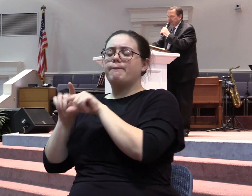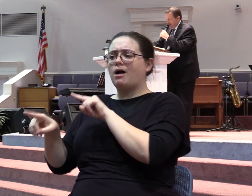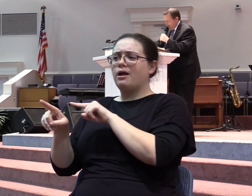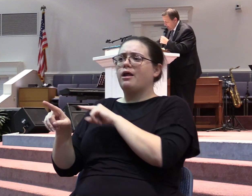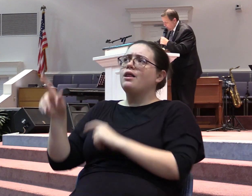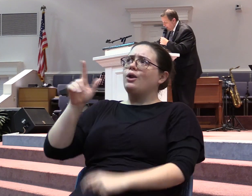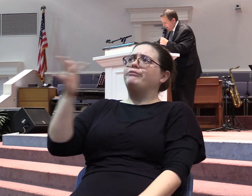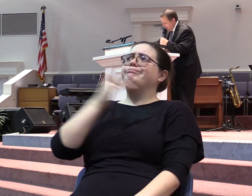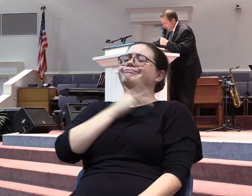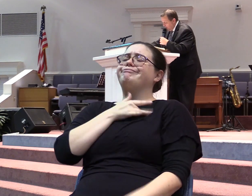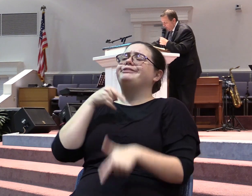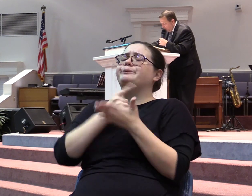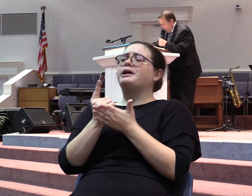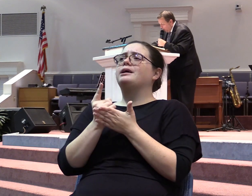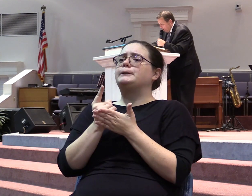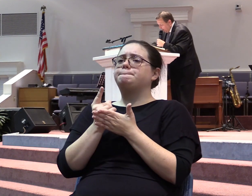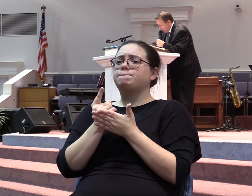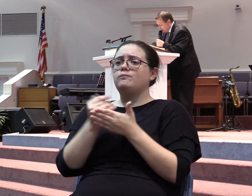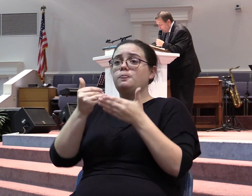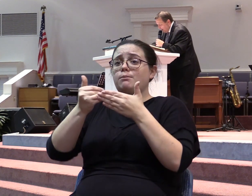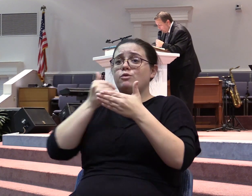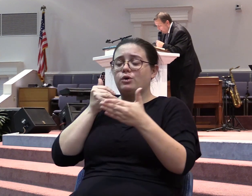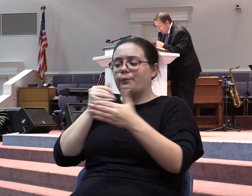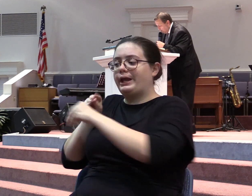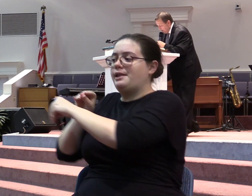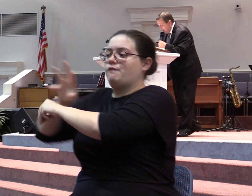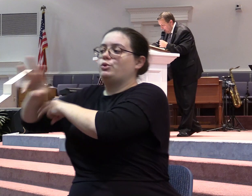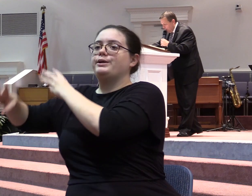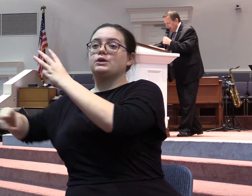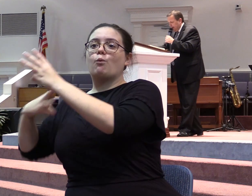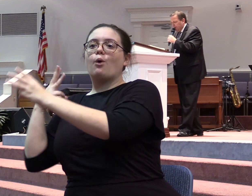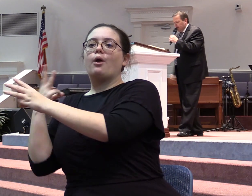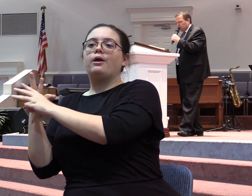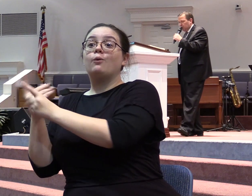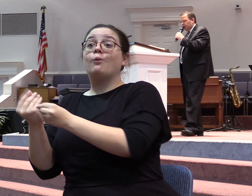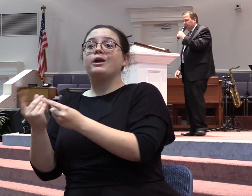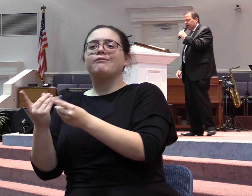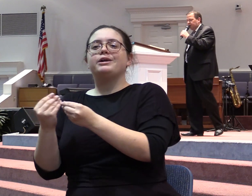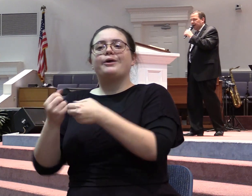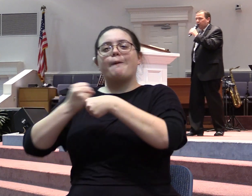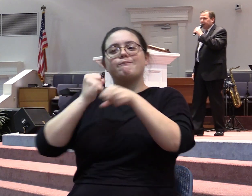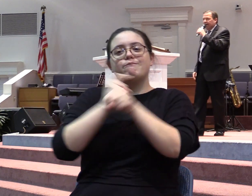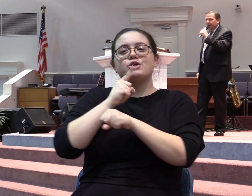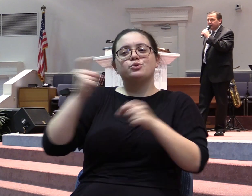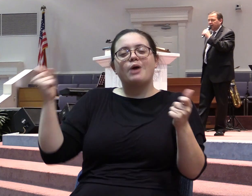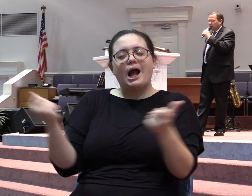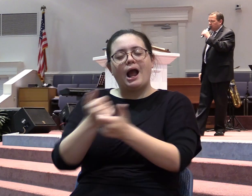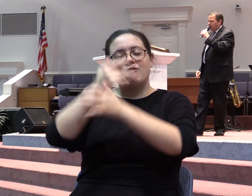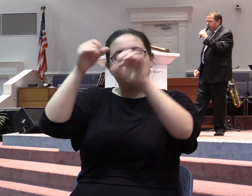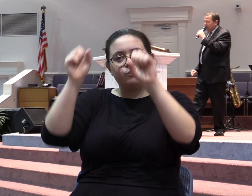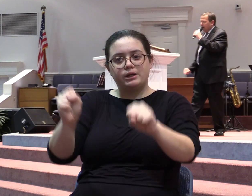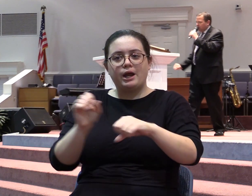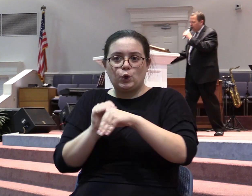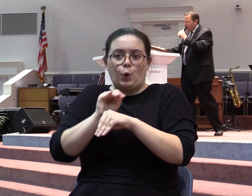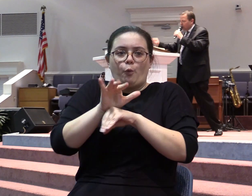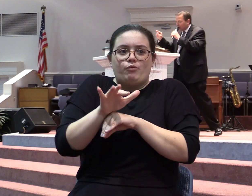Lord speak to me this week. Before we reach around the world, we need to make sure we're doing everything we can to